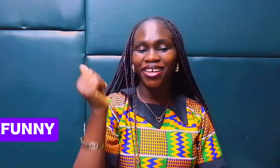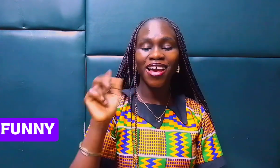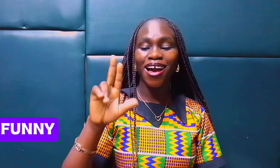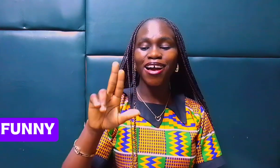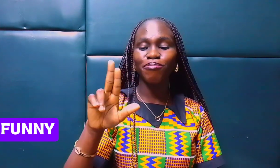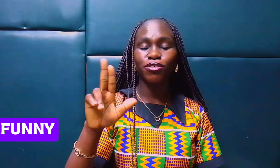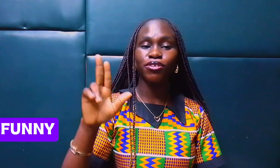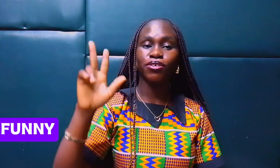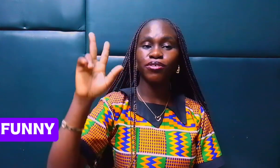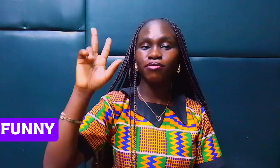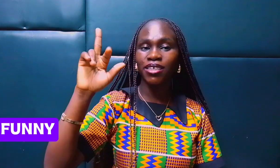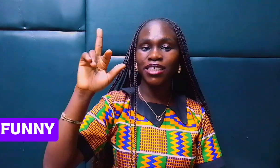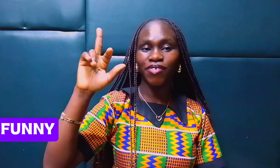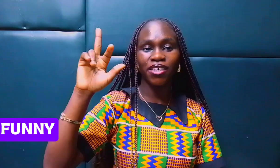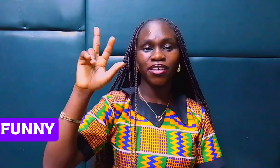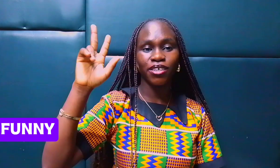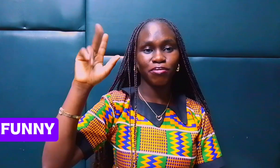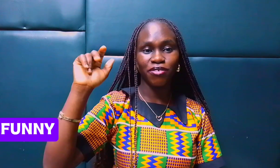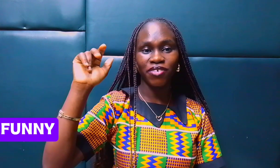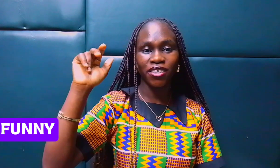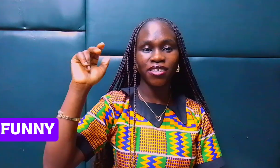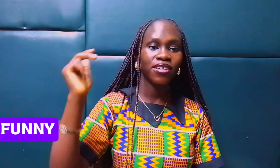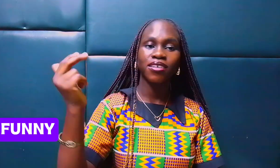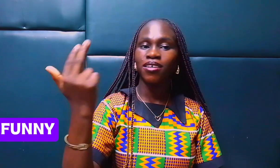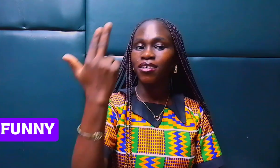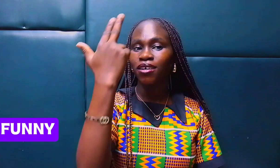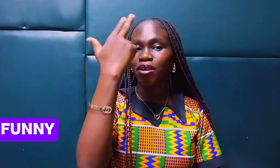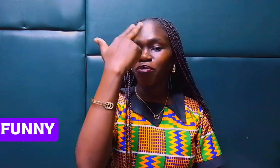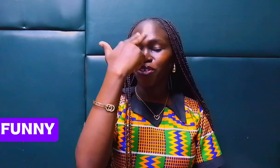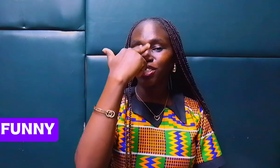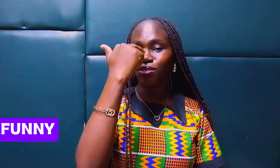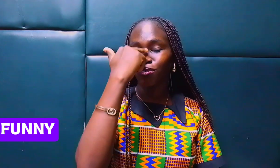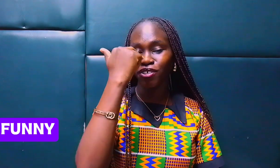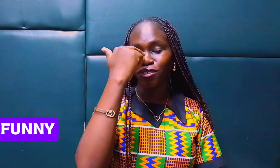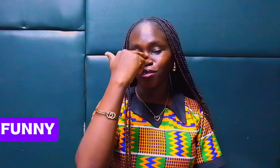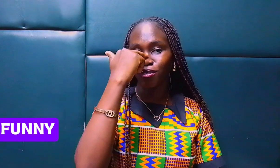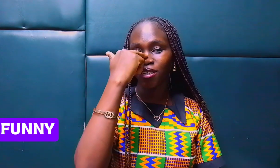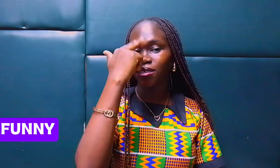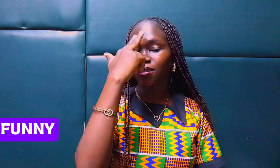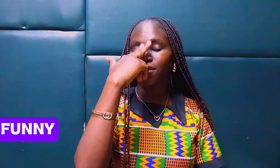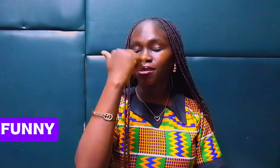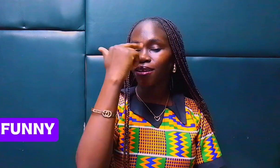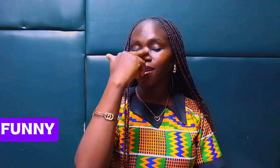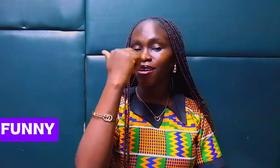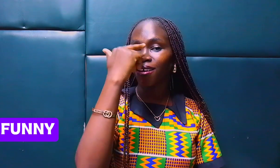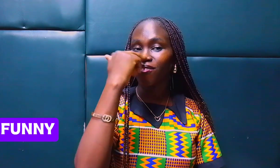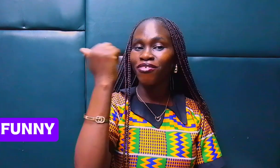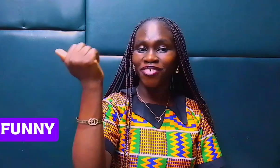Funny. Have both your index finger and your middle finger brushing over your nose like this.